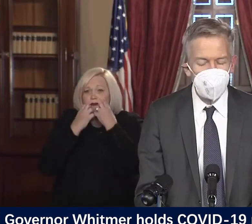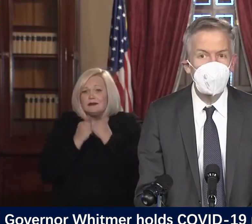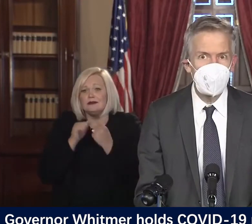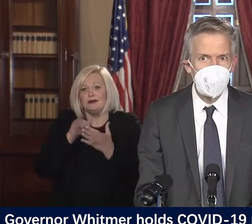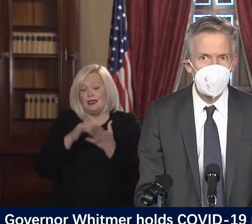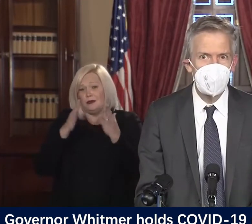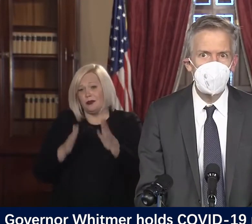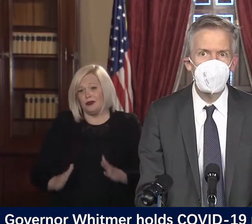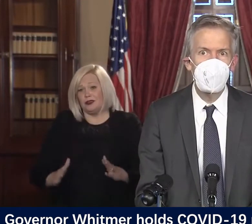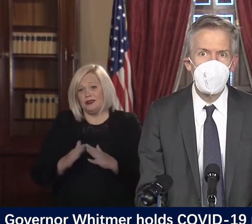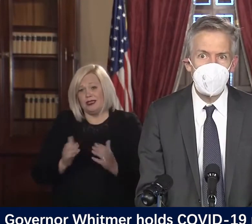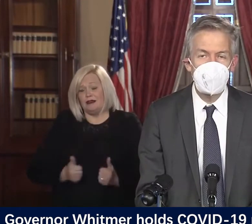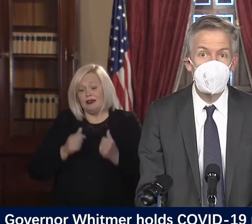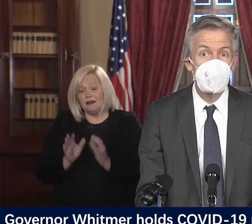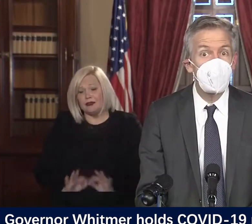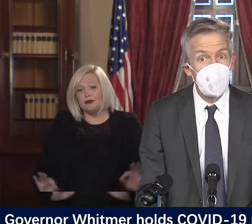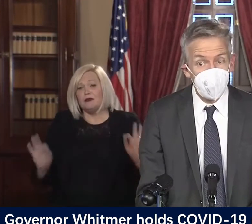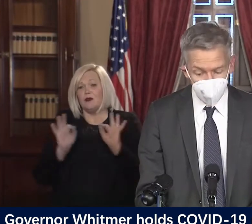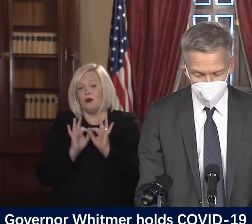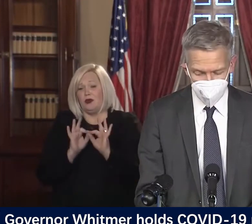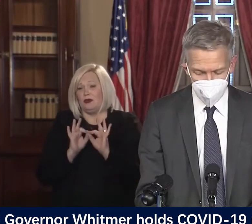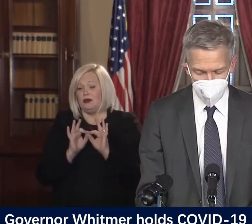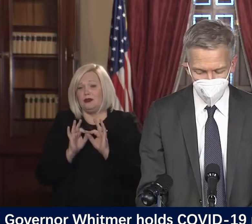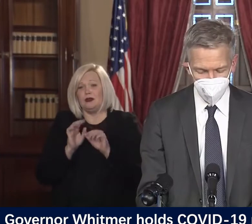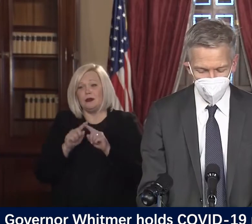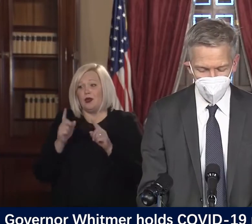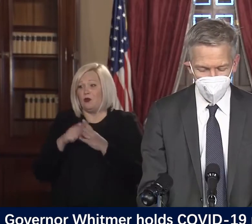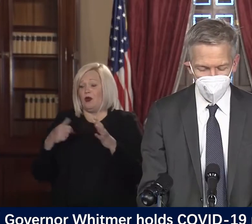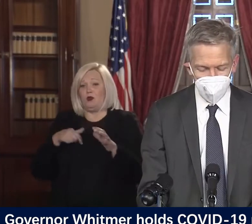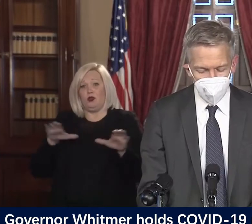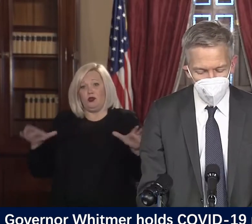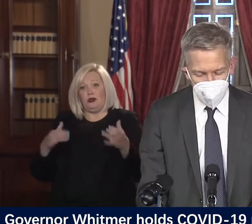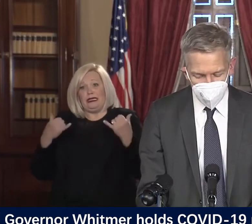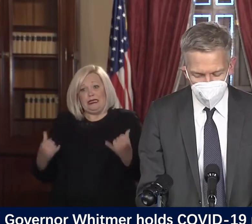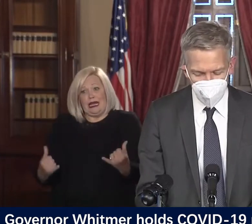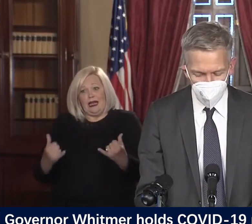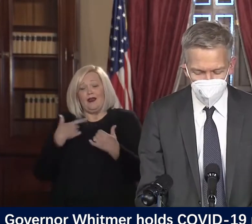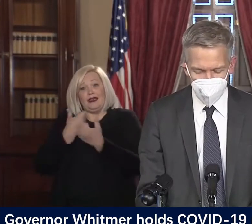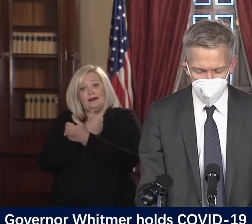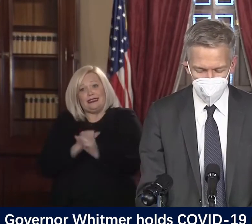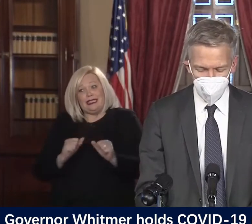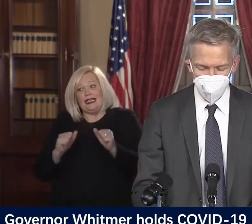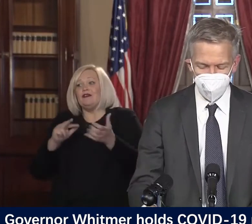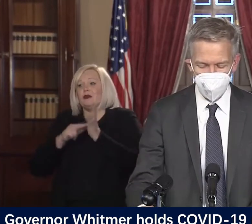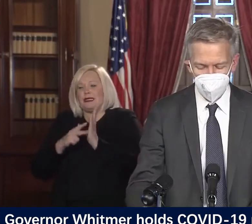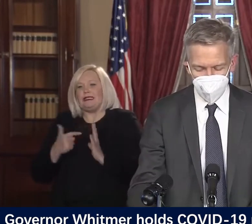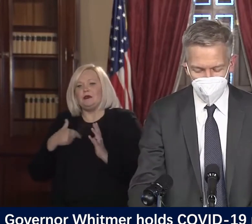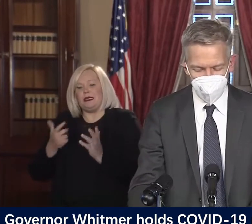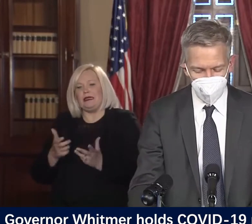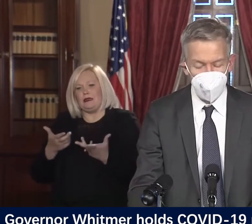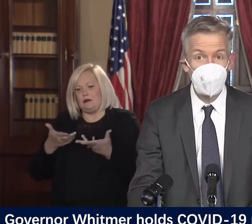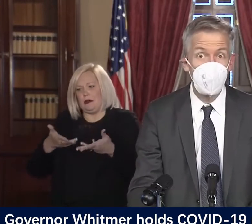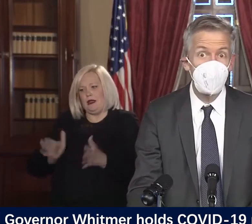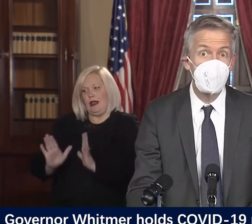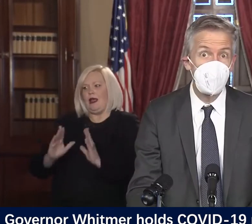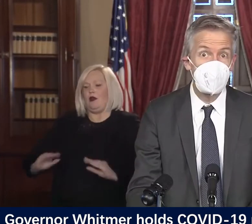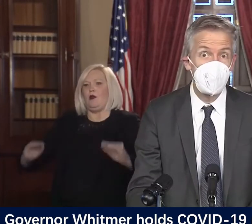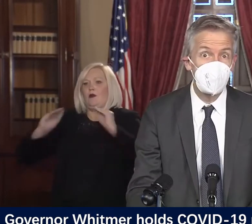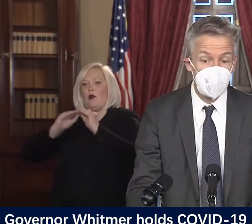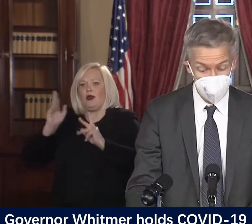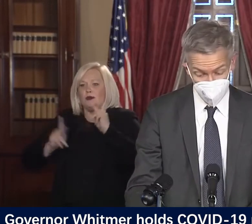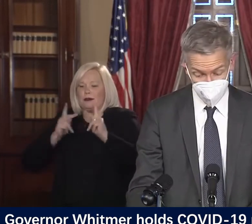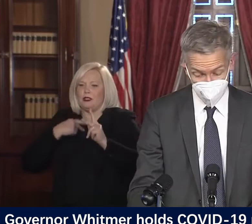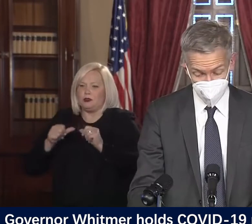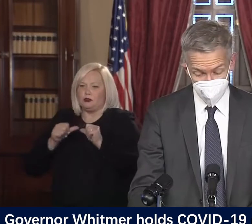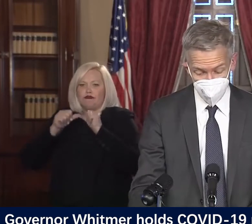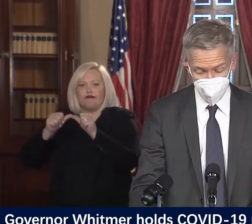we are taking today and with the actions that all of us take, we can give thousands more Michiganders the chance to enjoy the next